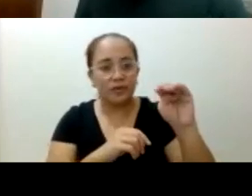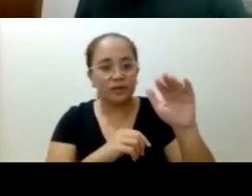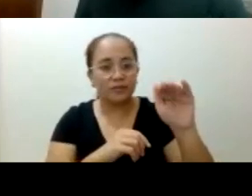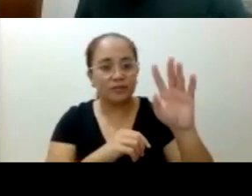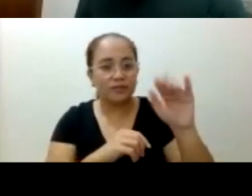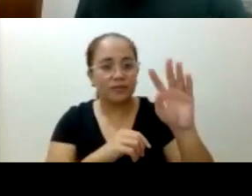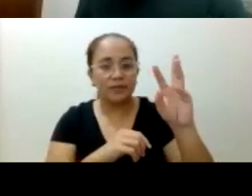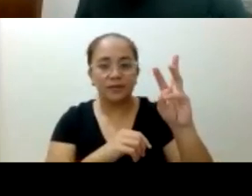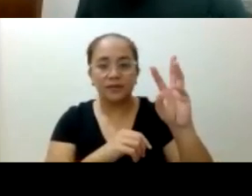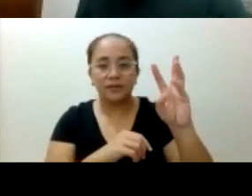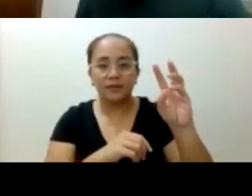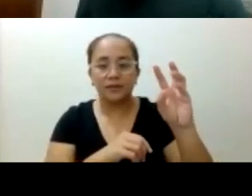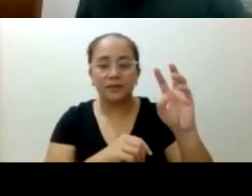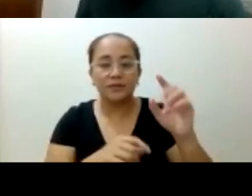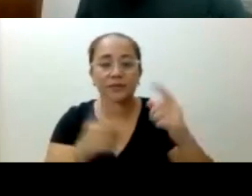sign 5?